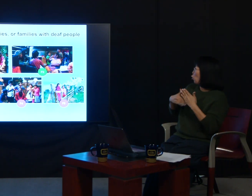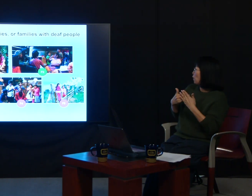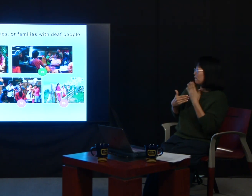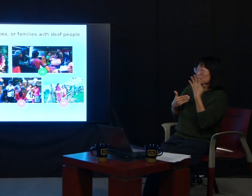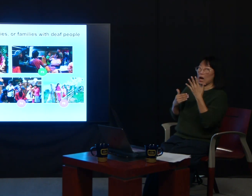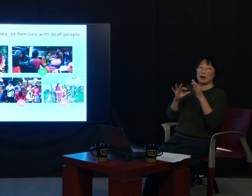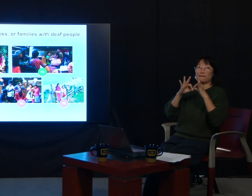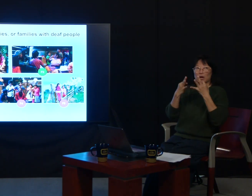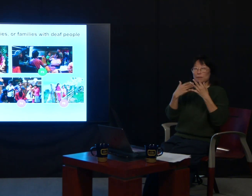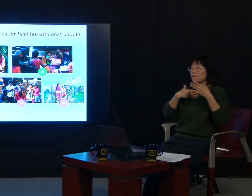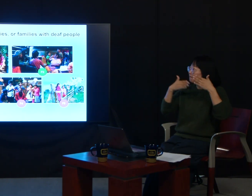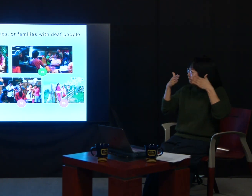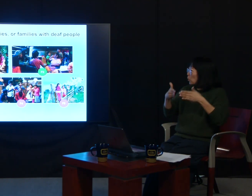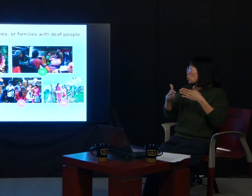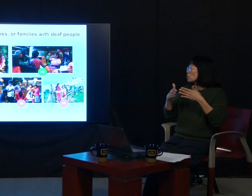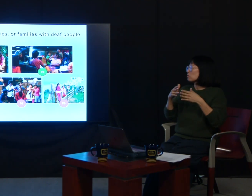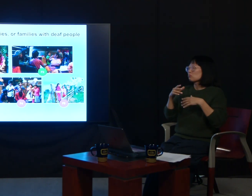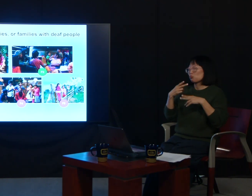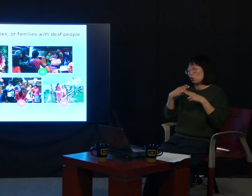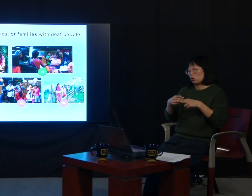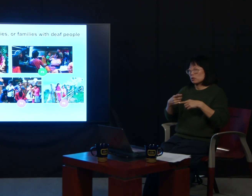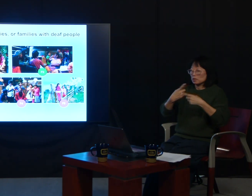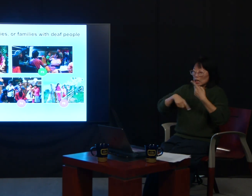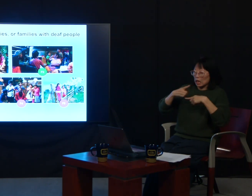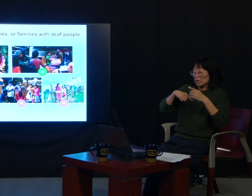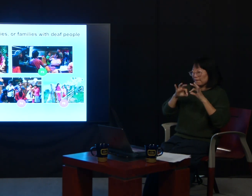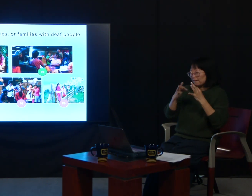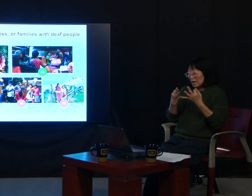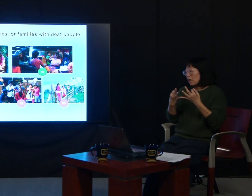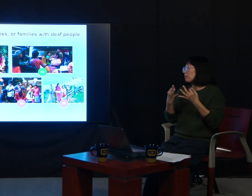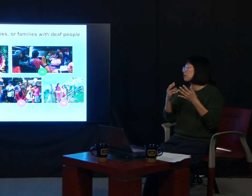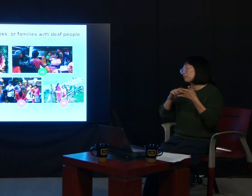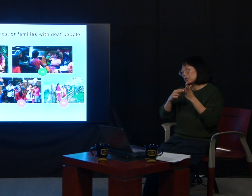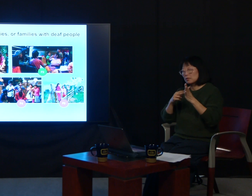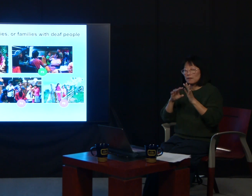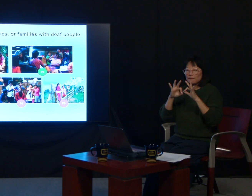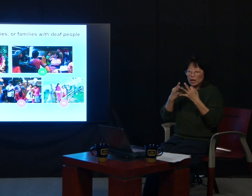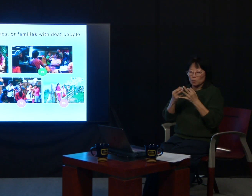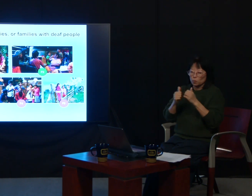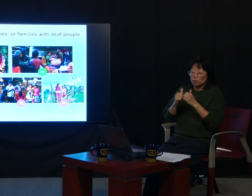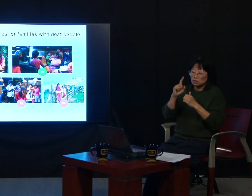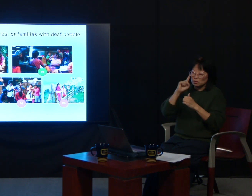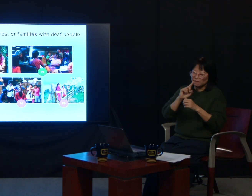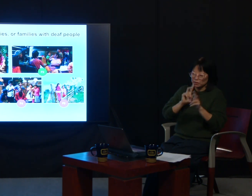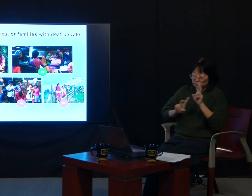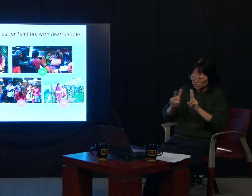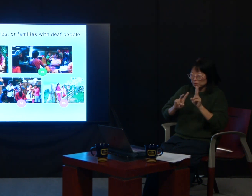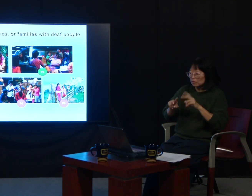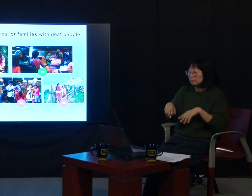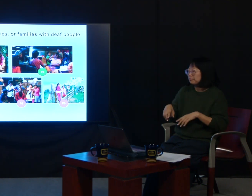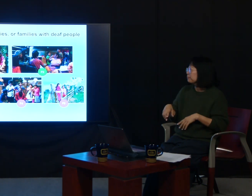All 5 families that I focused on are called sign families, meaning that the family has a deaf person or deaf people.